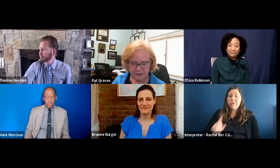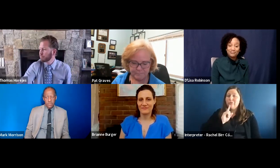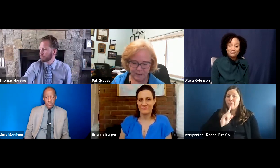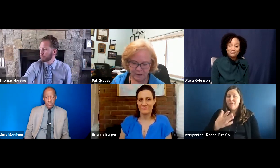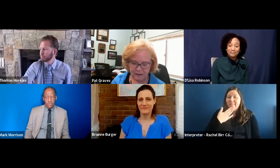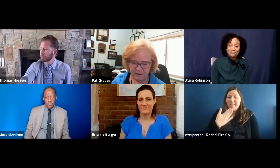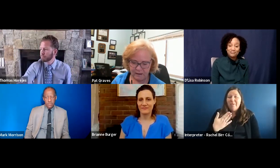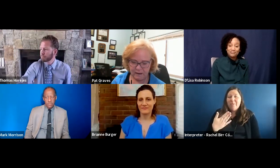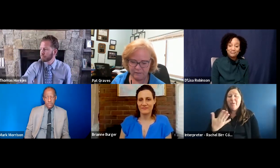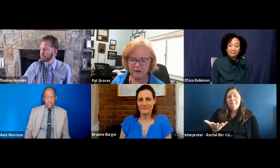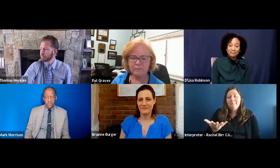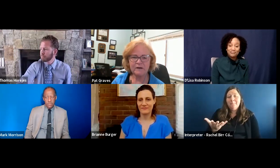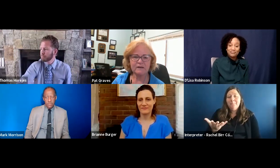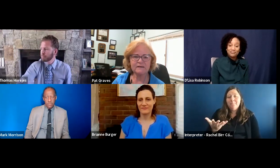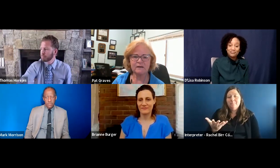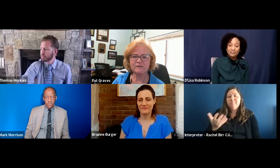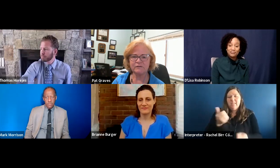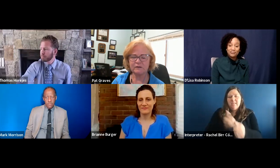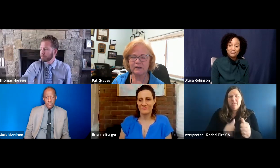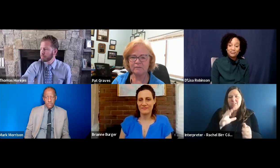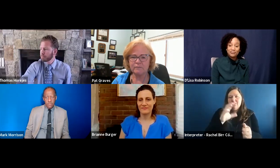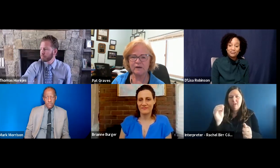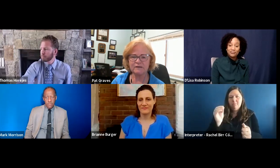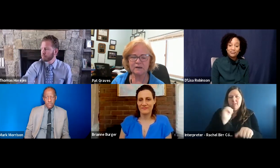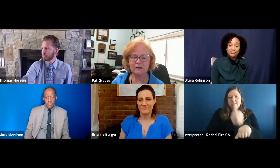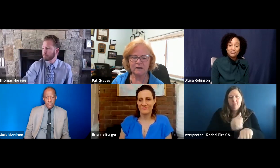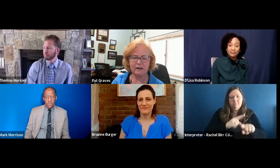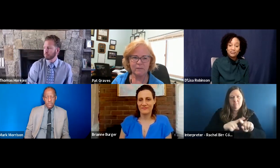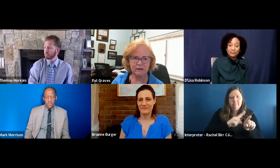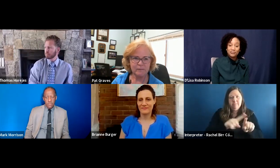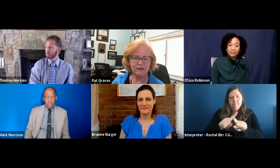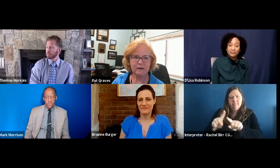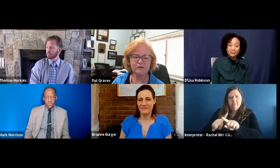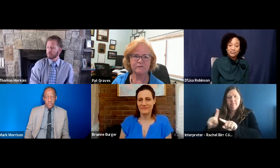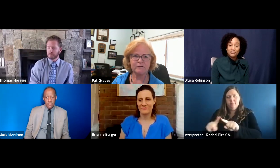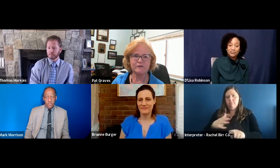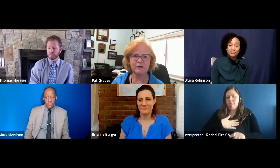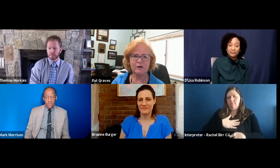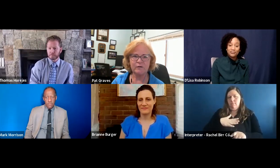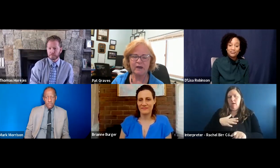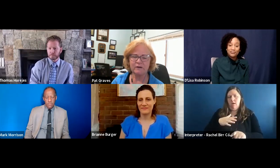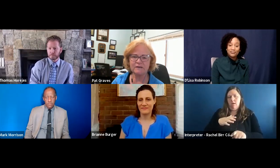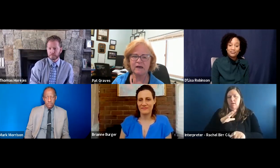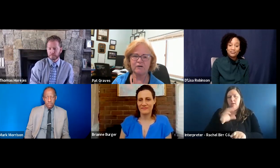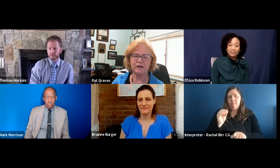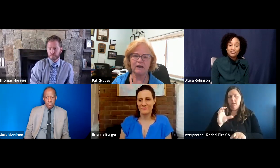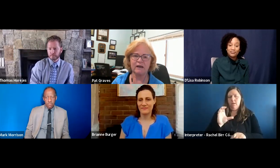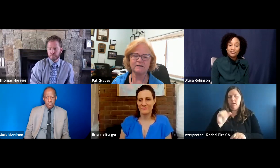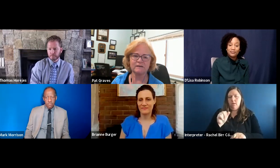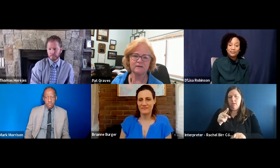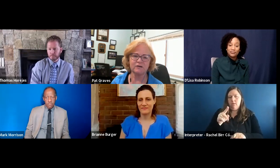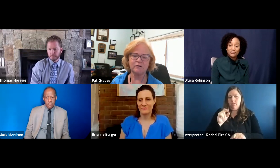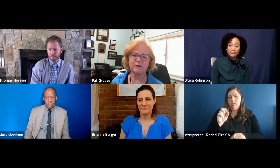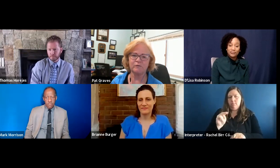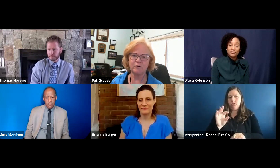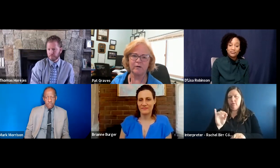you. Every company is set up differently, but in my company, Caption First, we have an entire